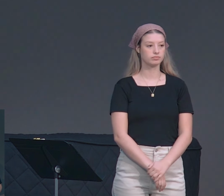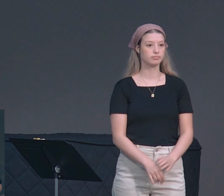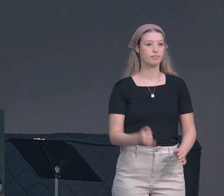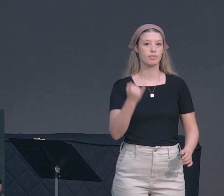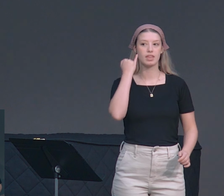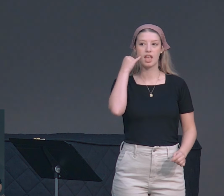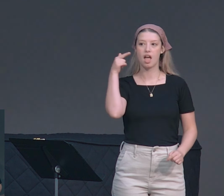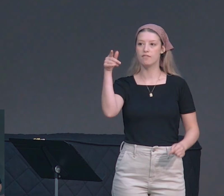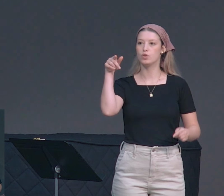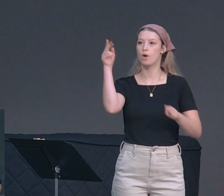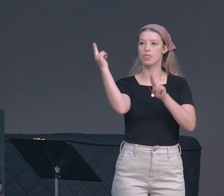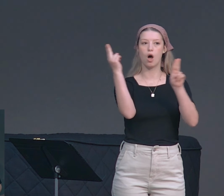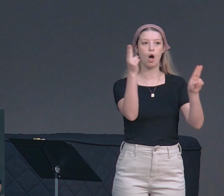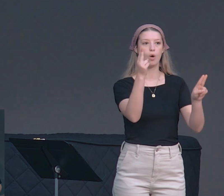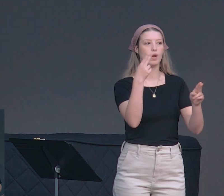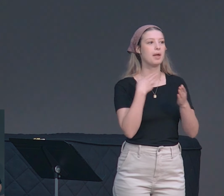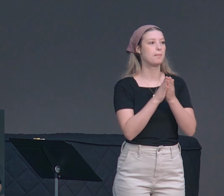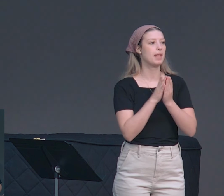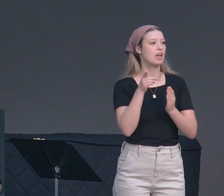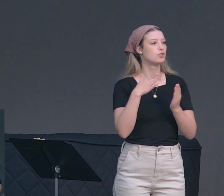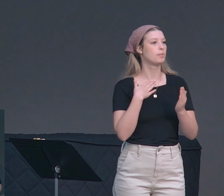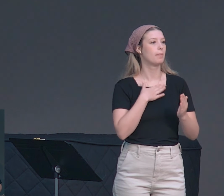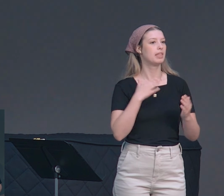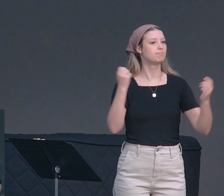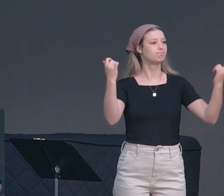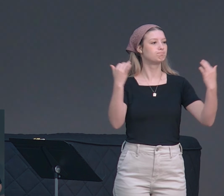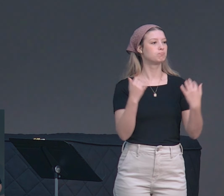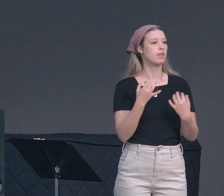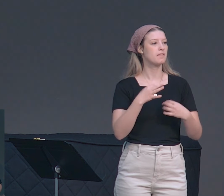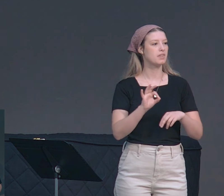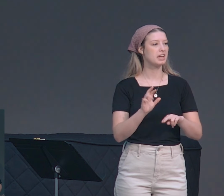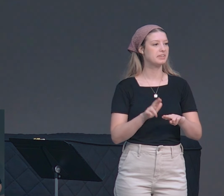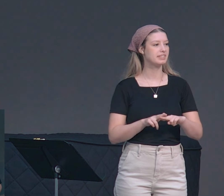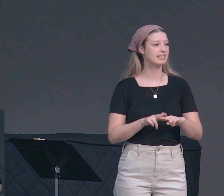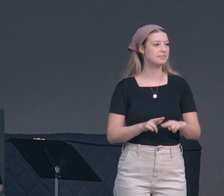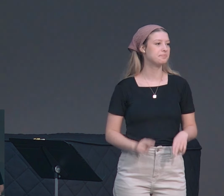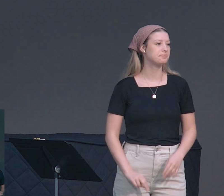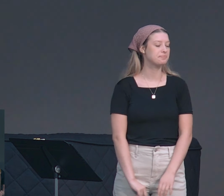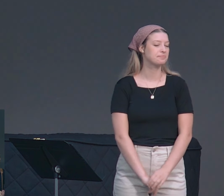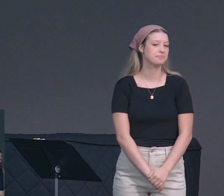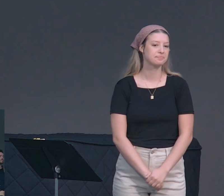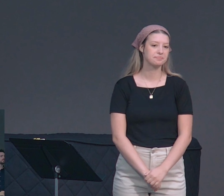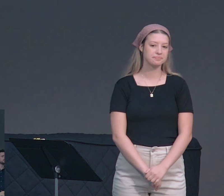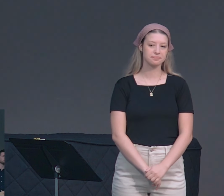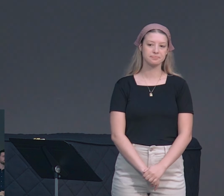If you're out in the hallways right now, I'd like to ask you to please make your way in and to find a seat.